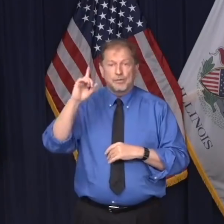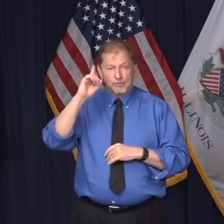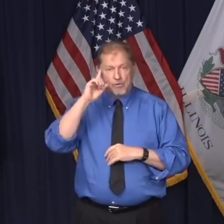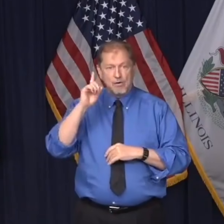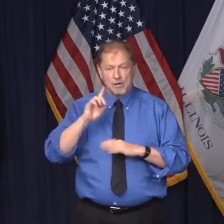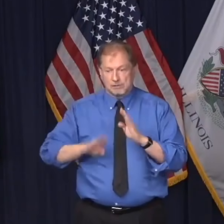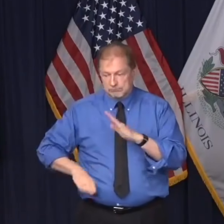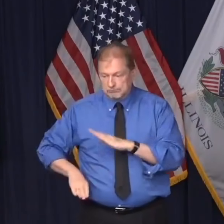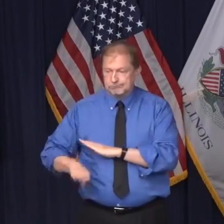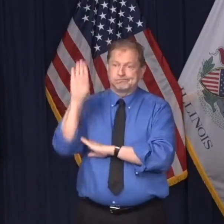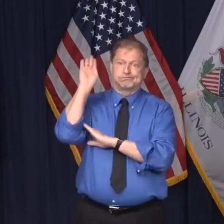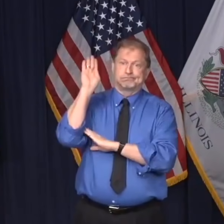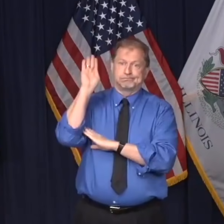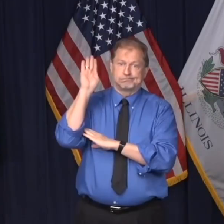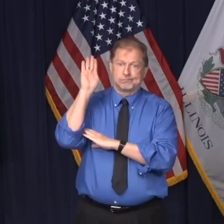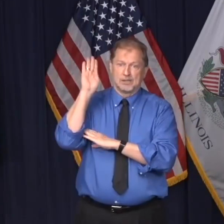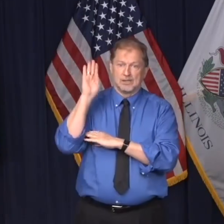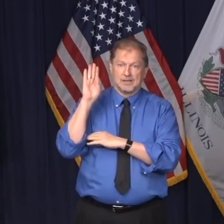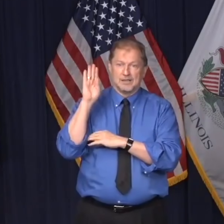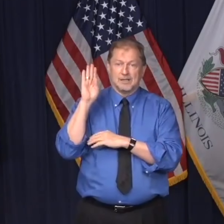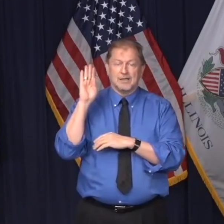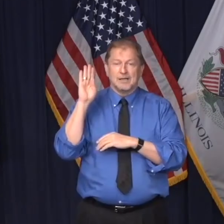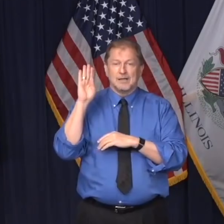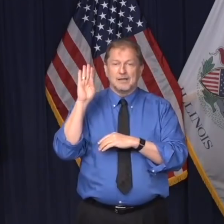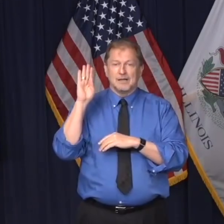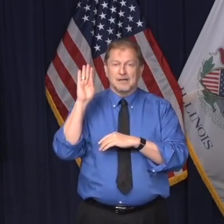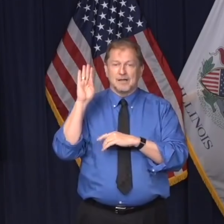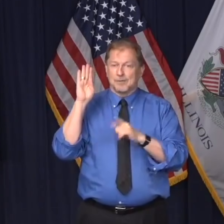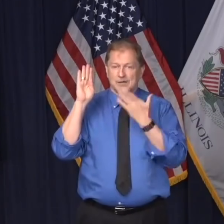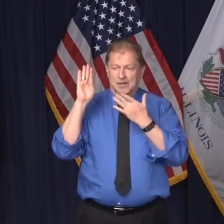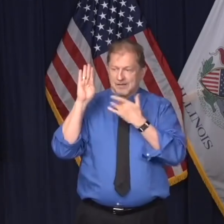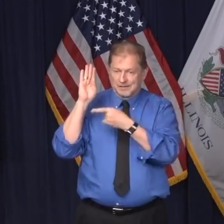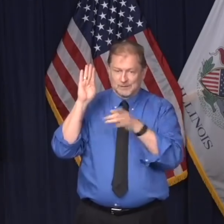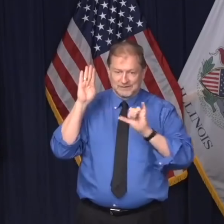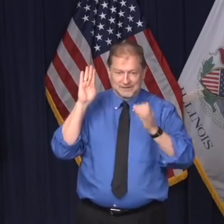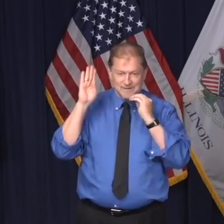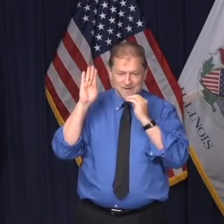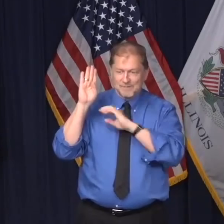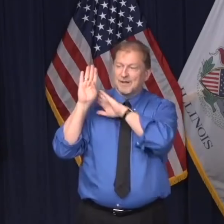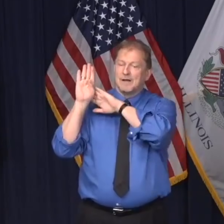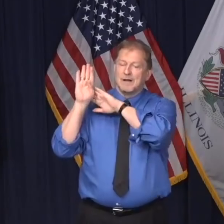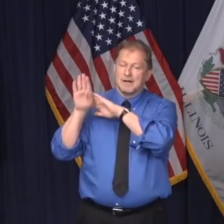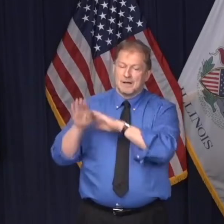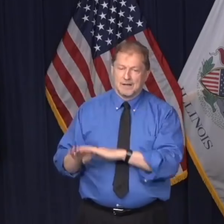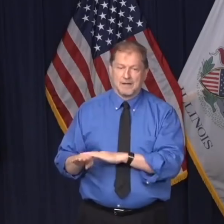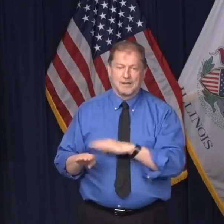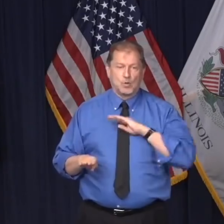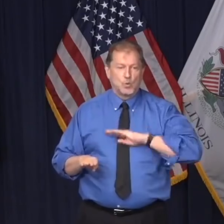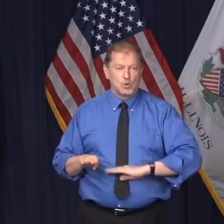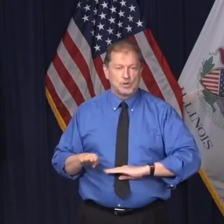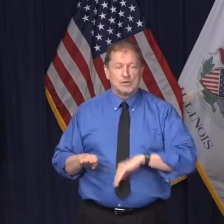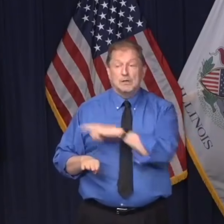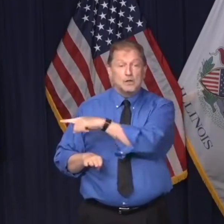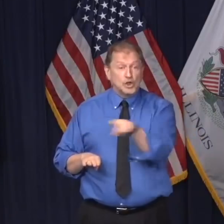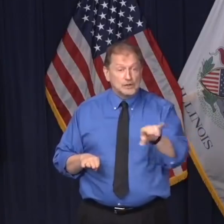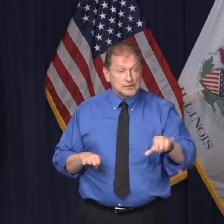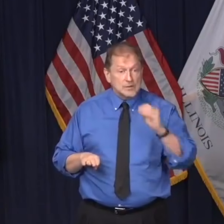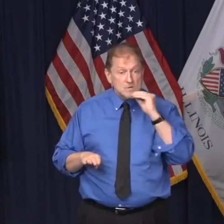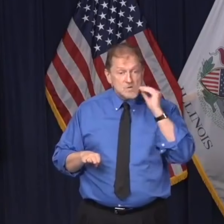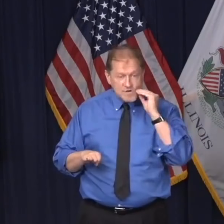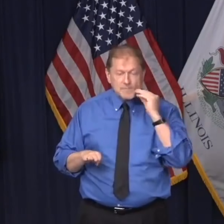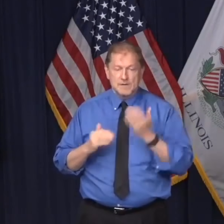peak, and again, the reason we didn't hit a higher peak is because of all of you at home who are staying home and following the